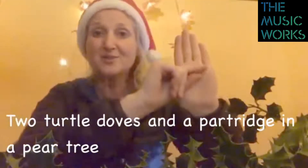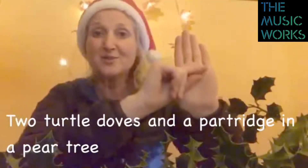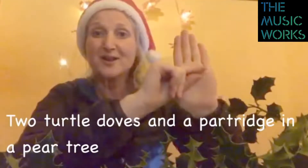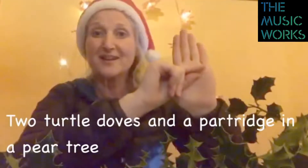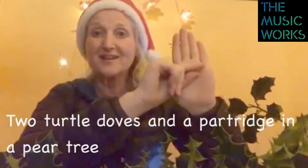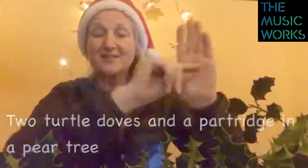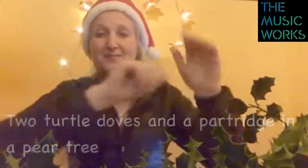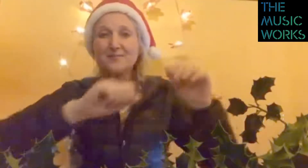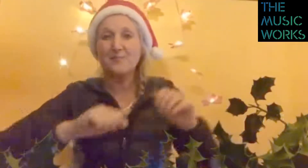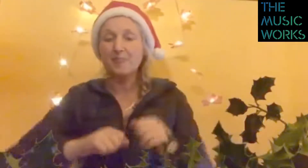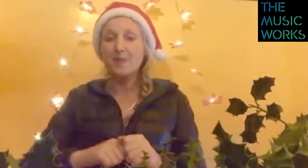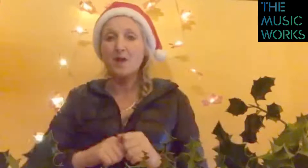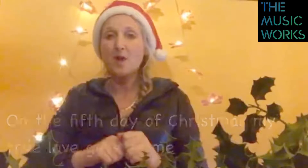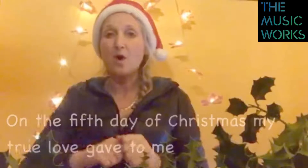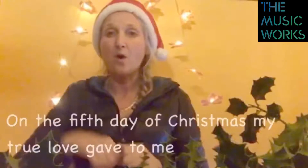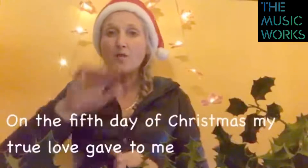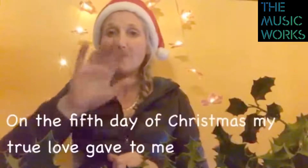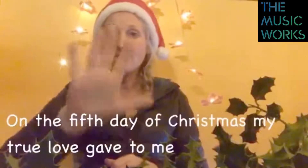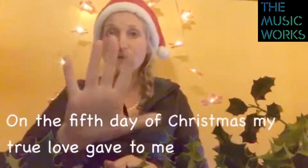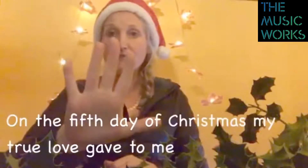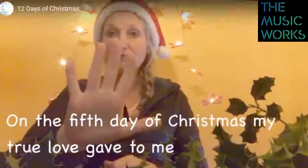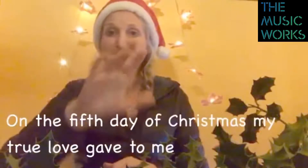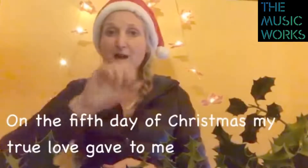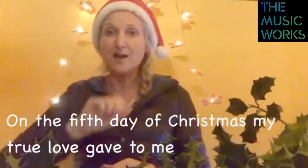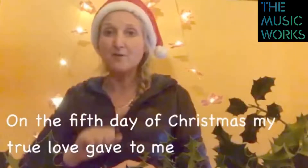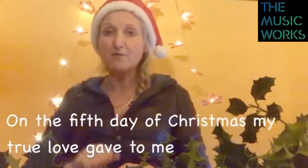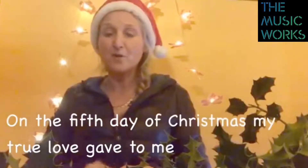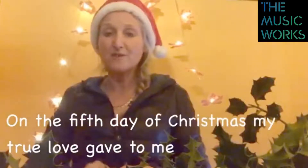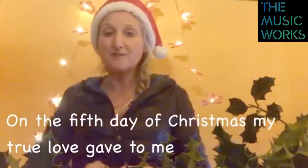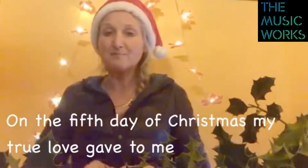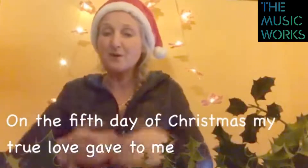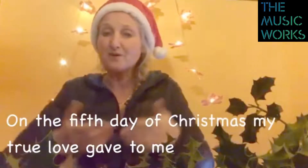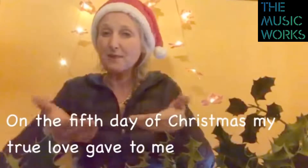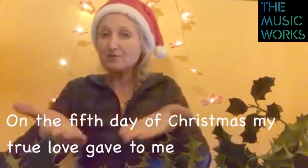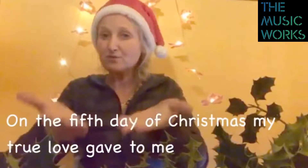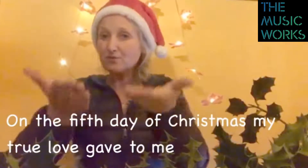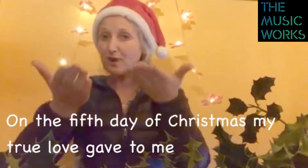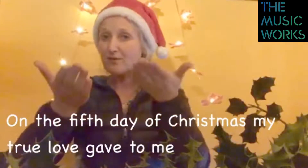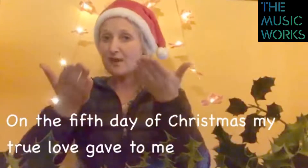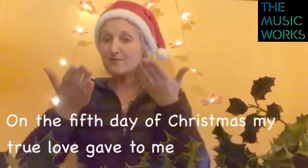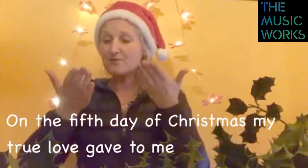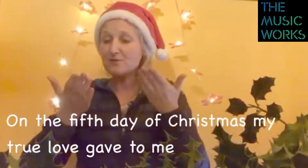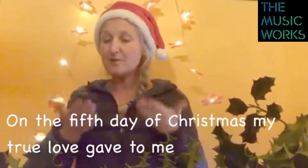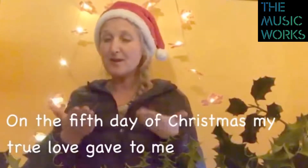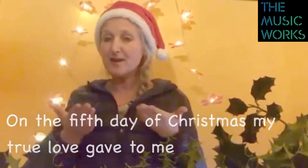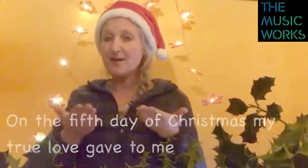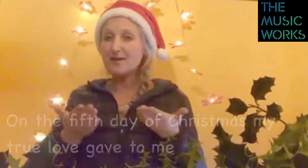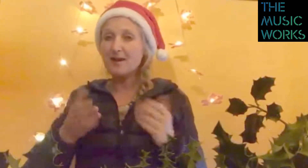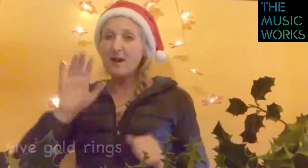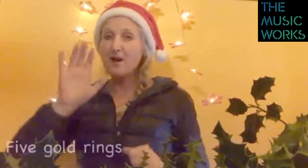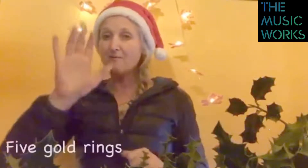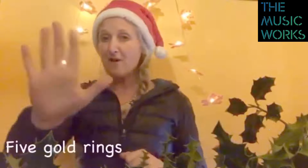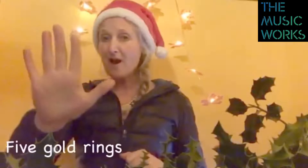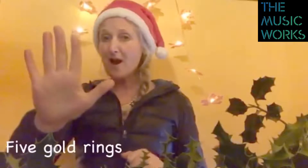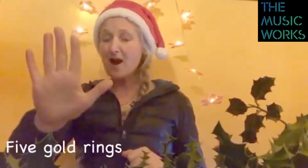tree. On the fifth day of Christmas, my true love gave to me